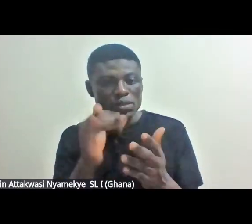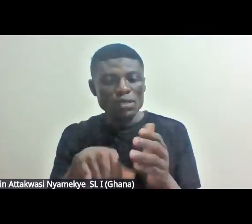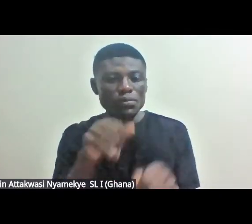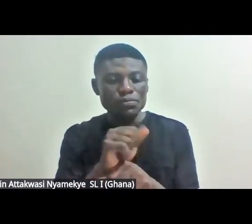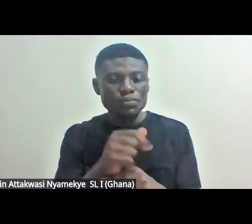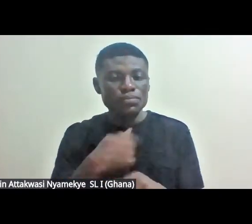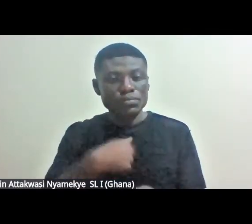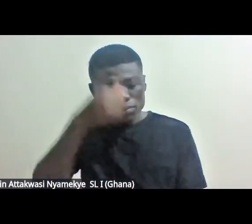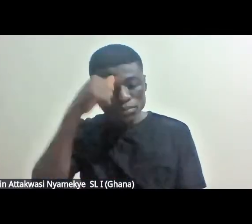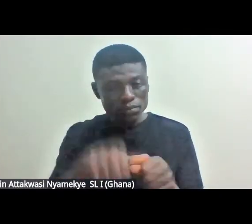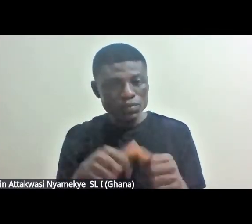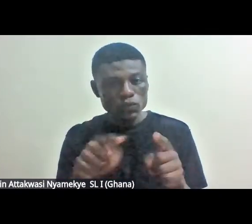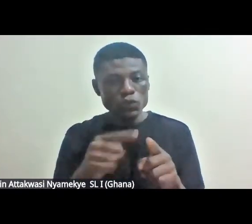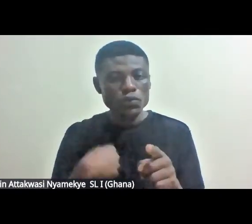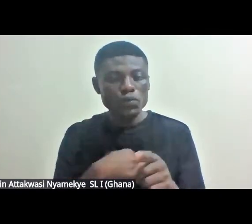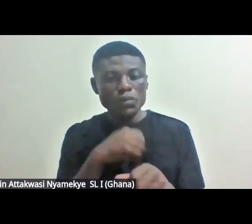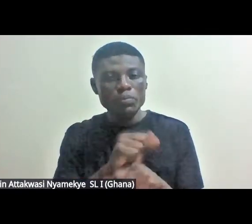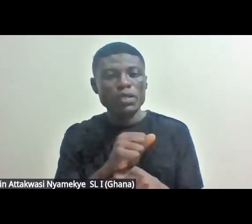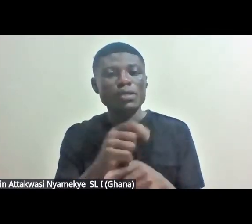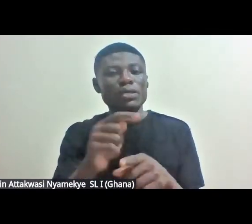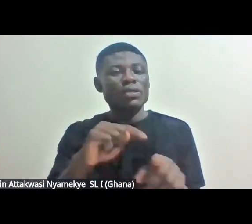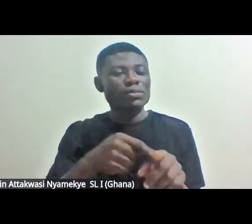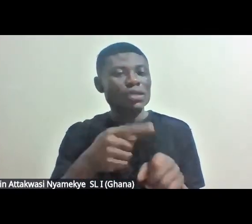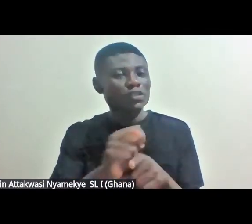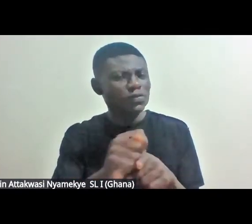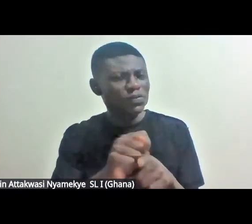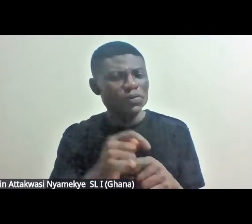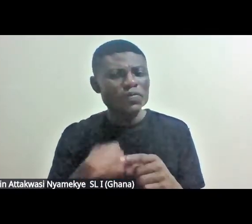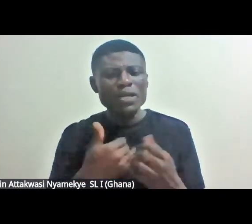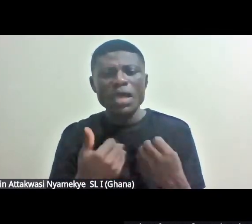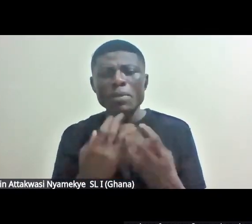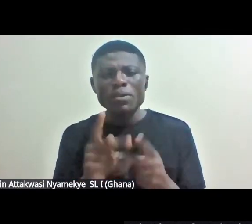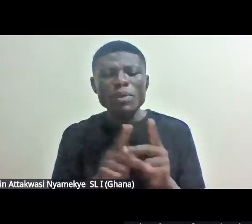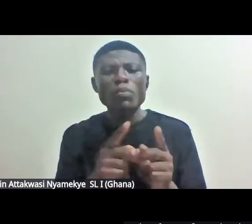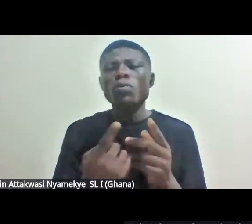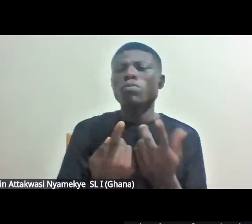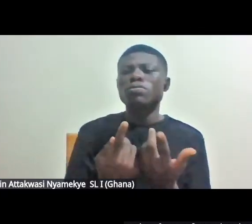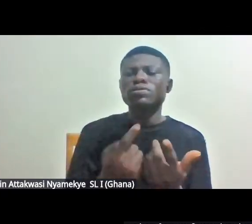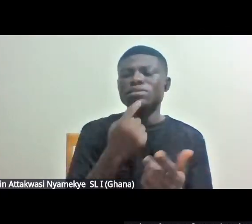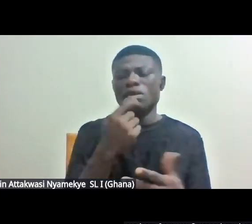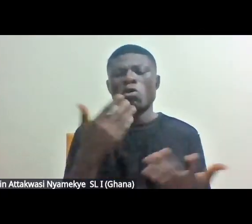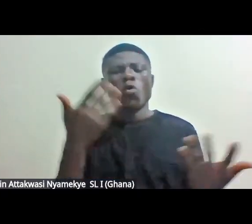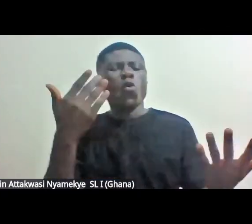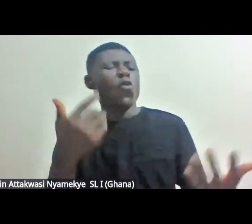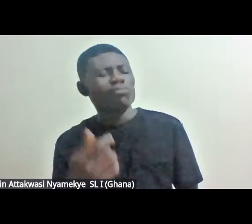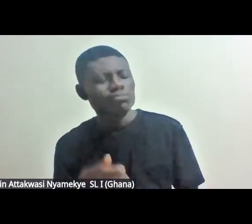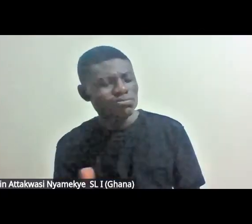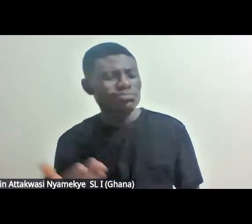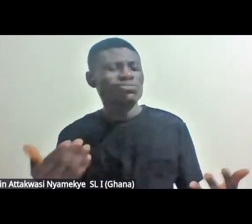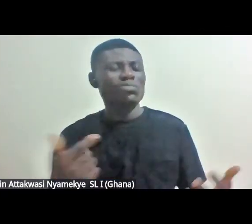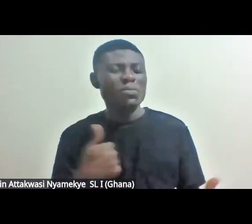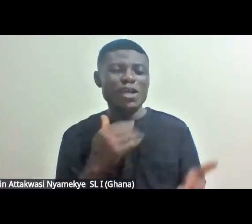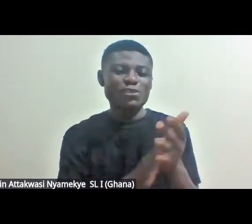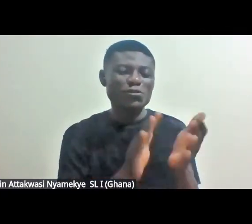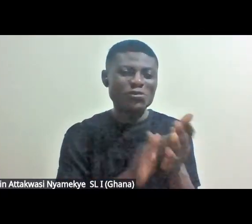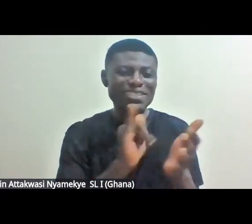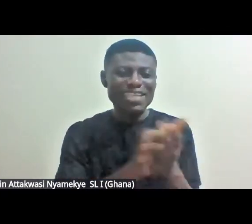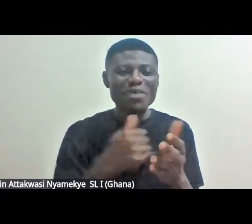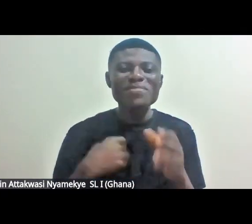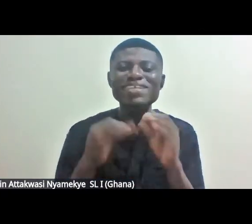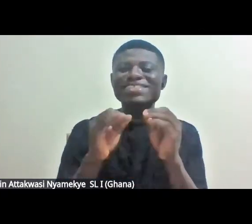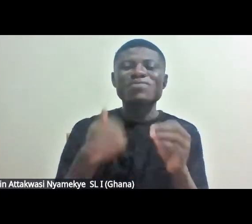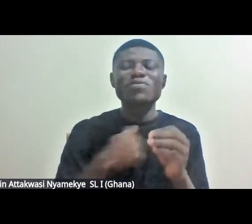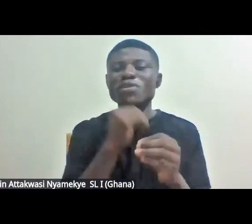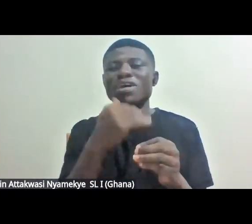when we put up this training, we had a couple of people say that, oh, but in my school that I teach, we don't have